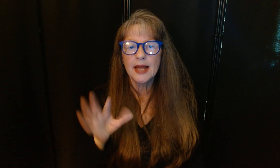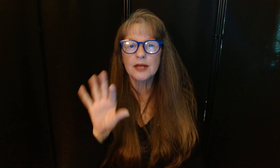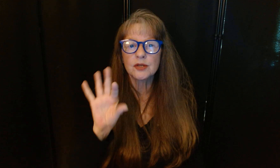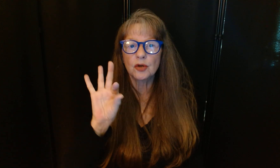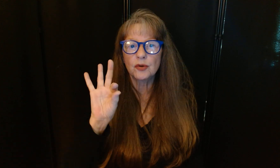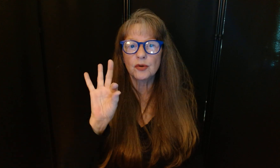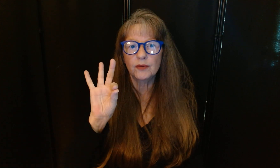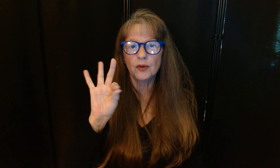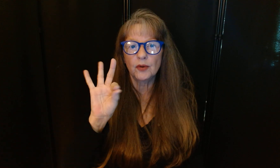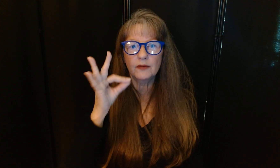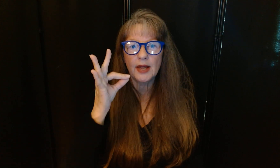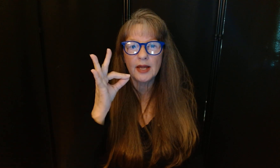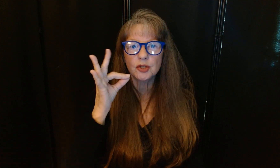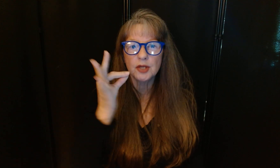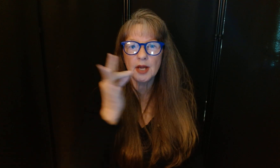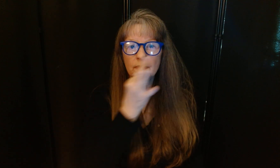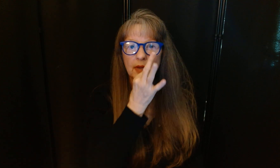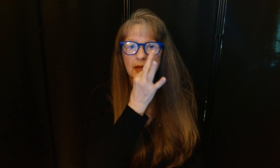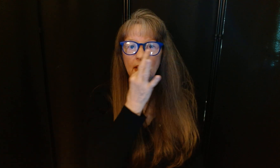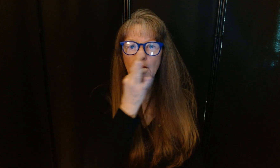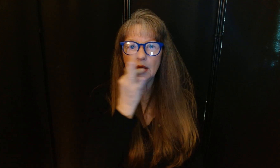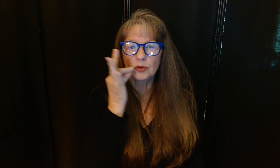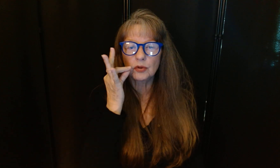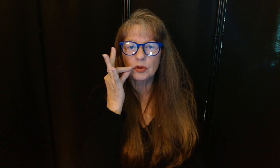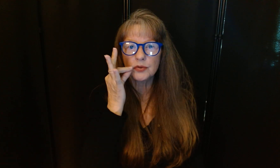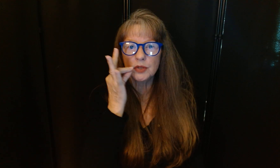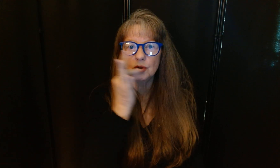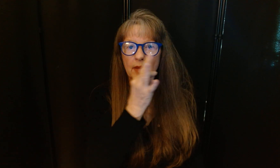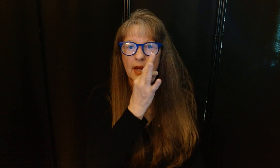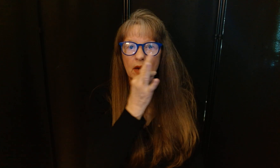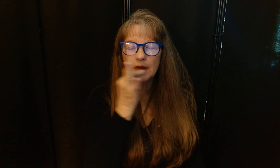so you have your F hand shape, and you're closing your mouth, and